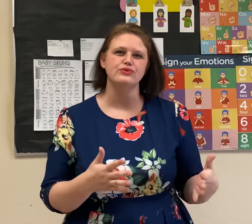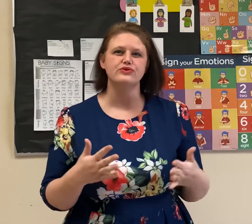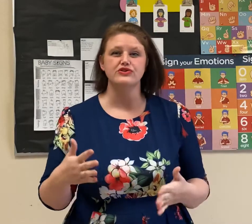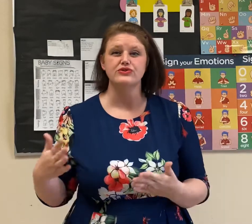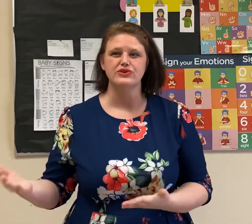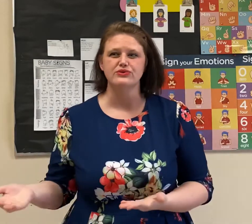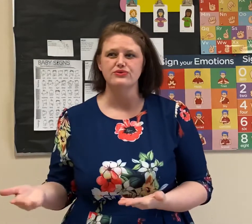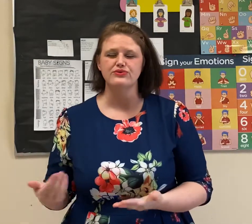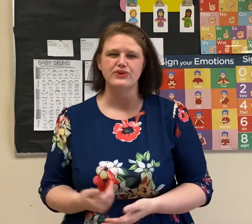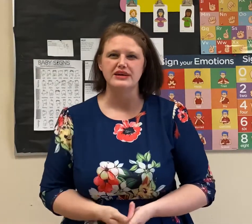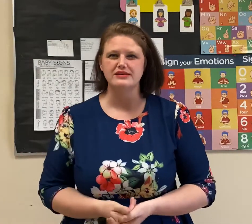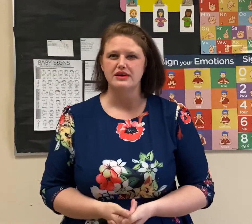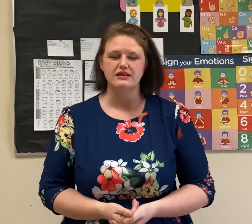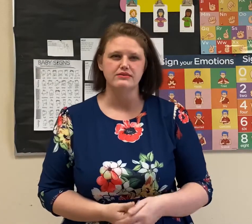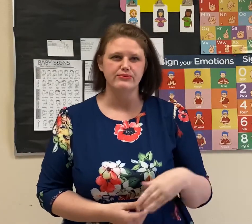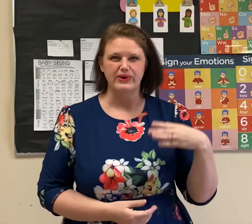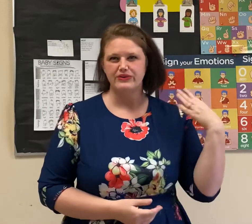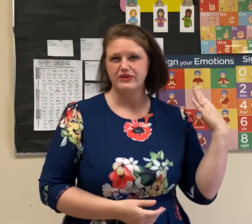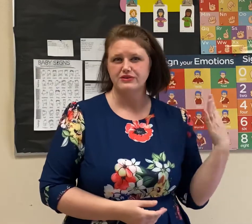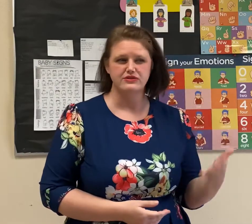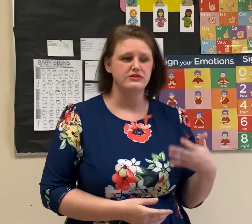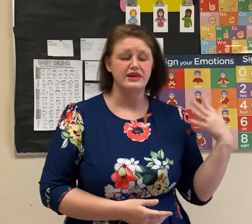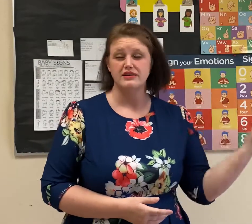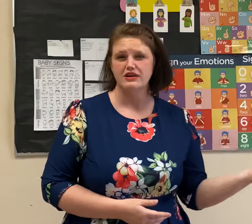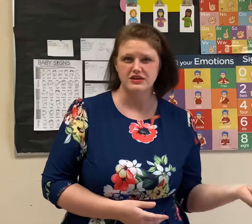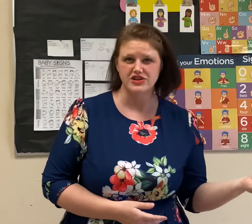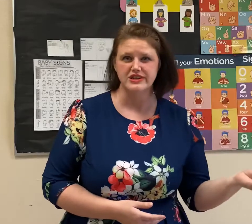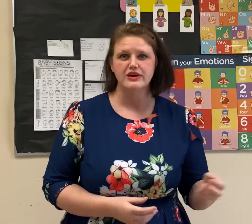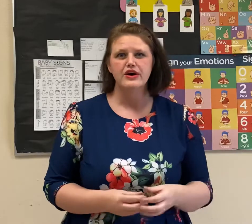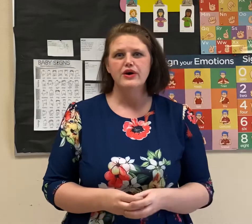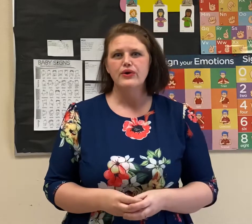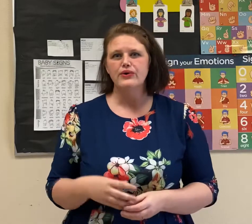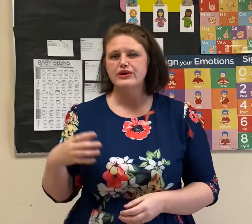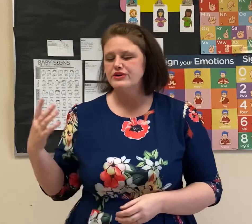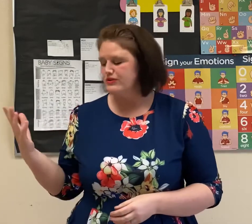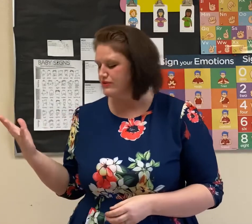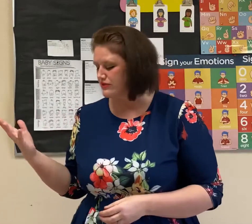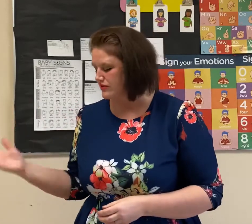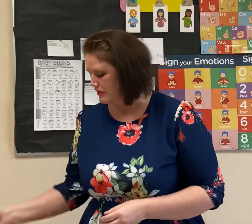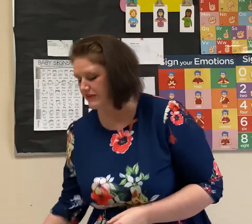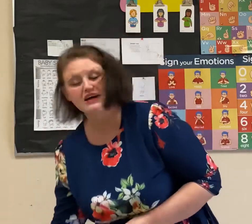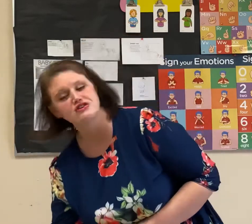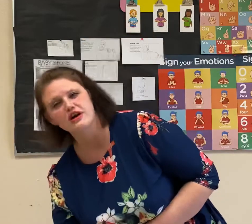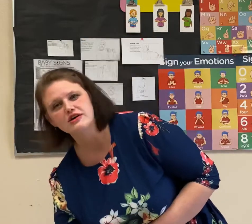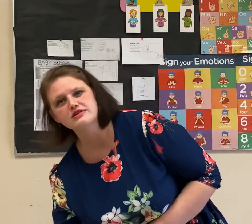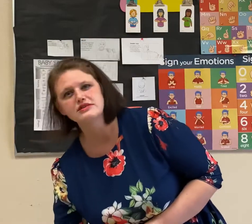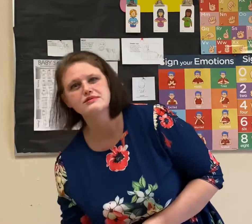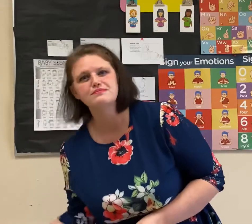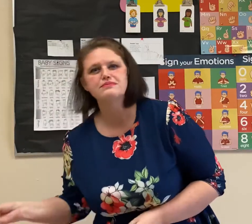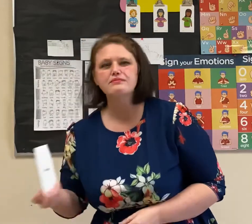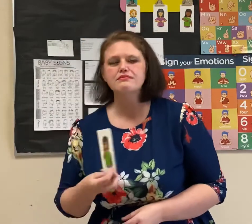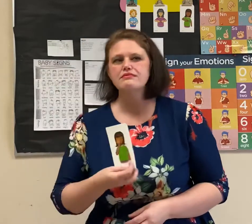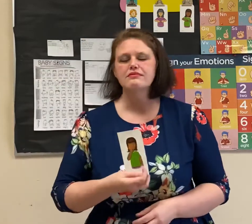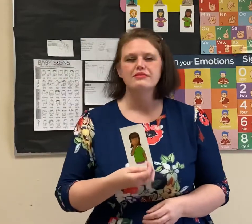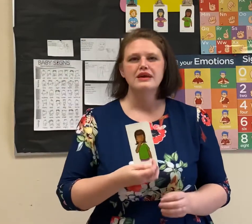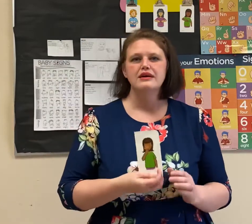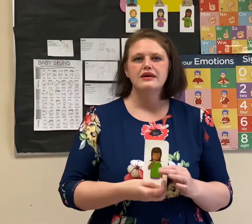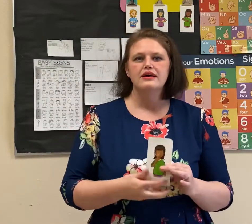to use for ASL, whether you use technology or you use the flashcards.